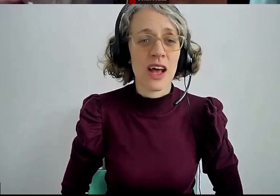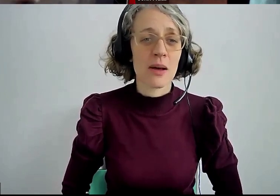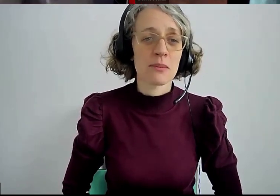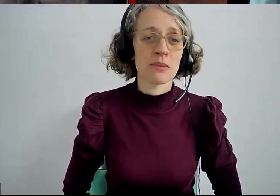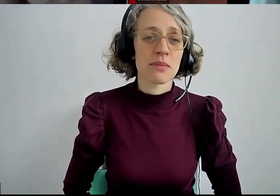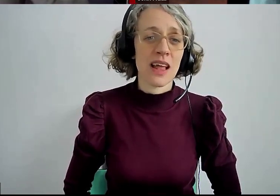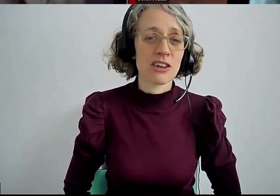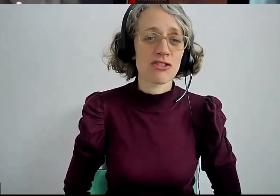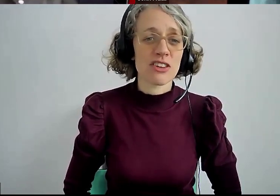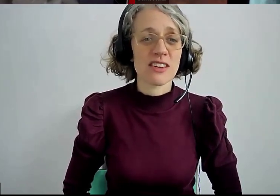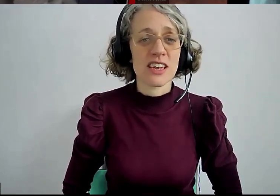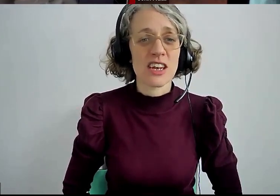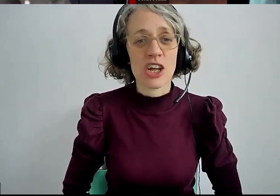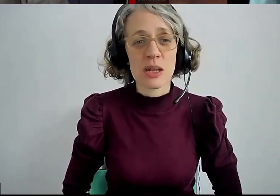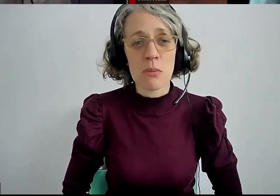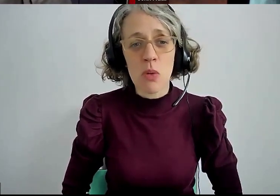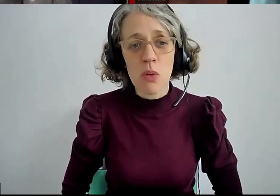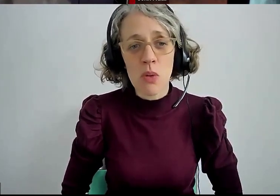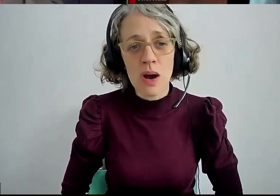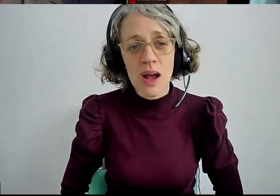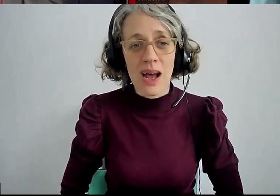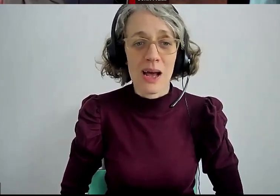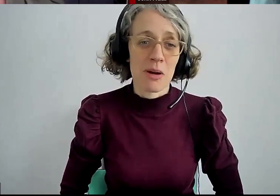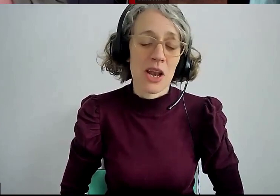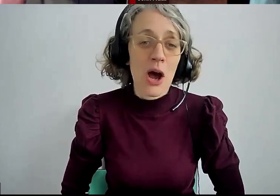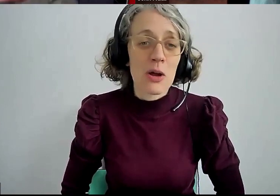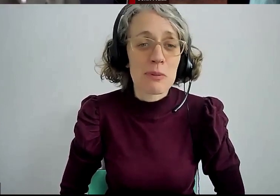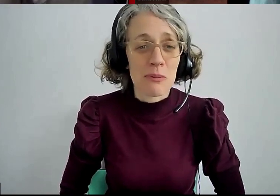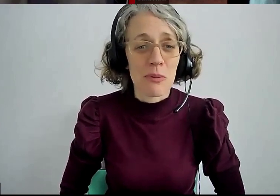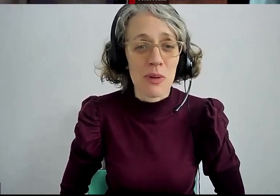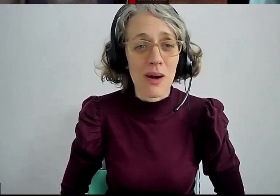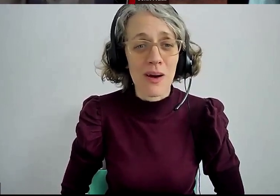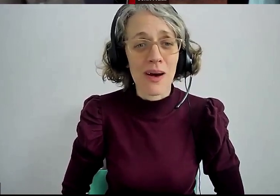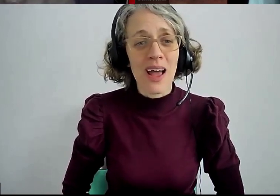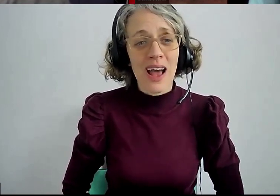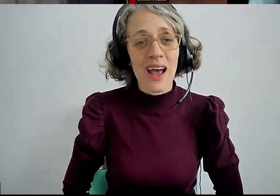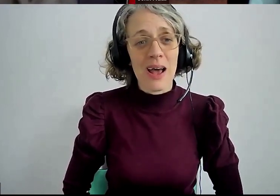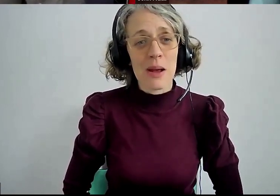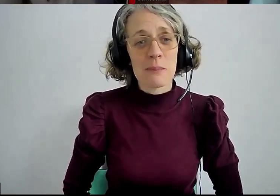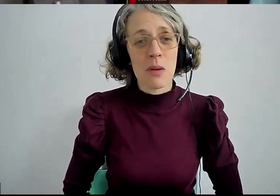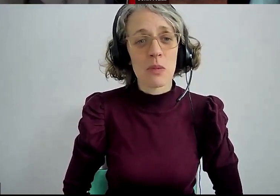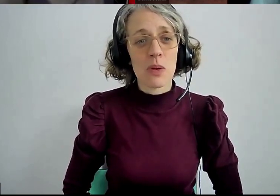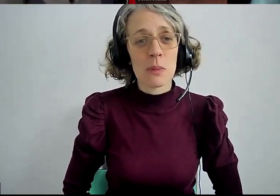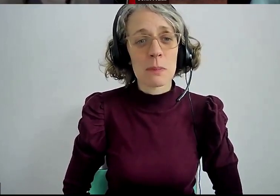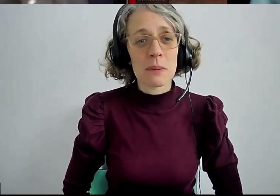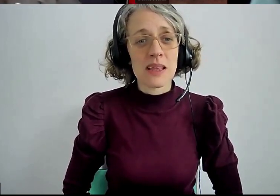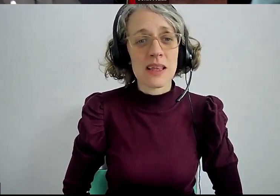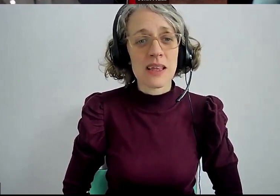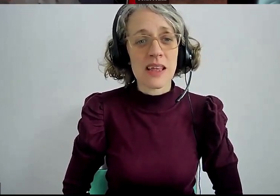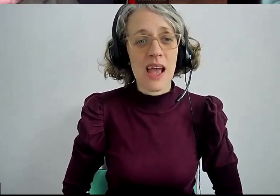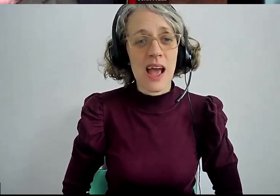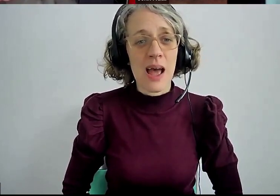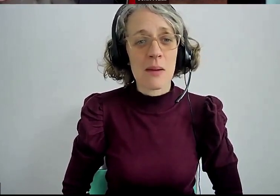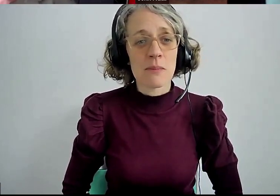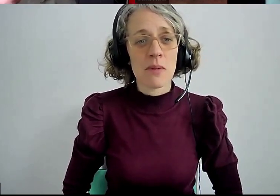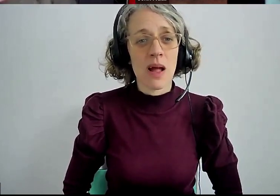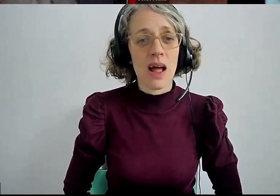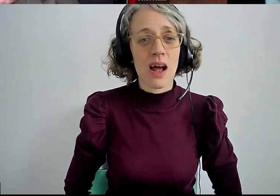if they're interested in learning more, and I hope you all are, we'll